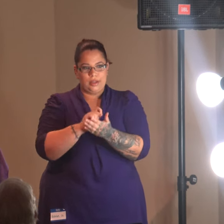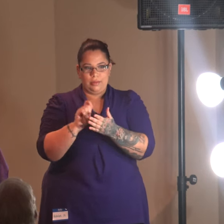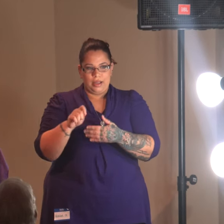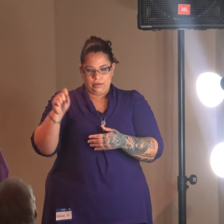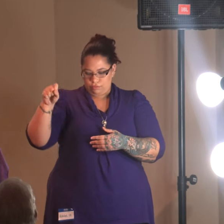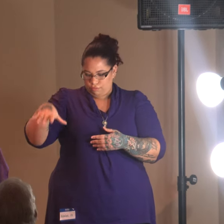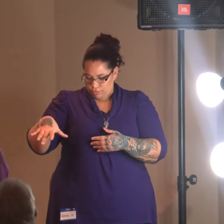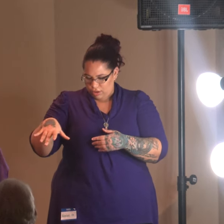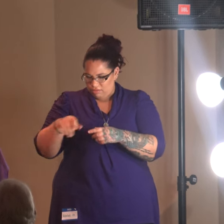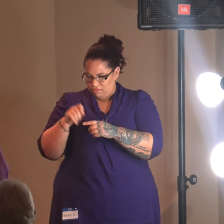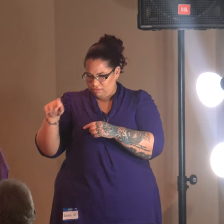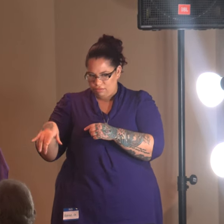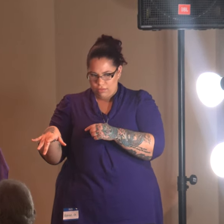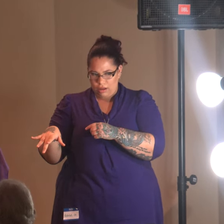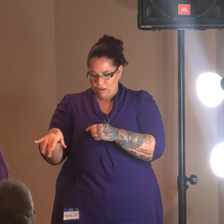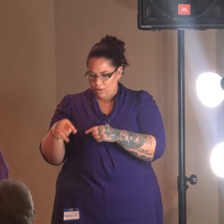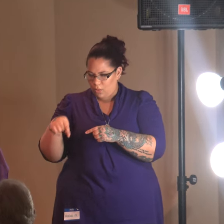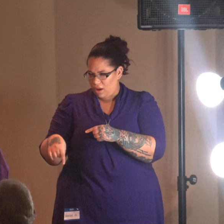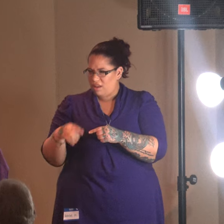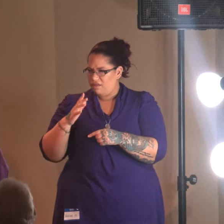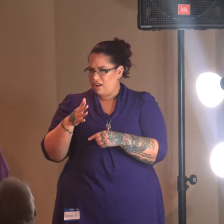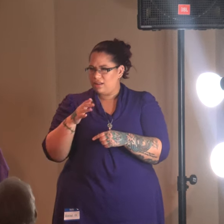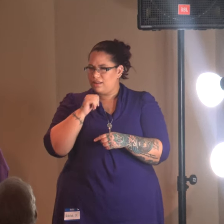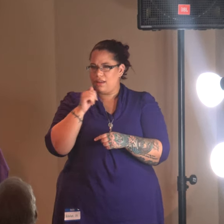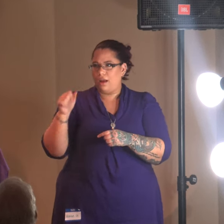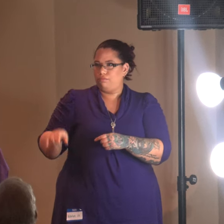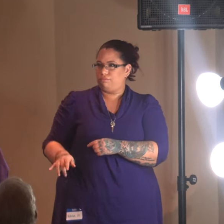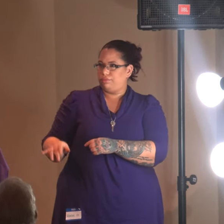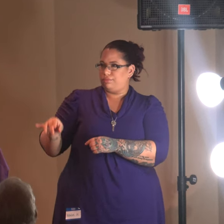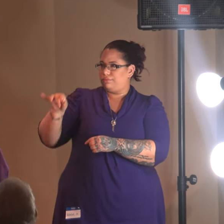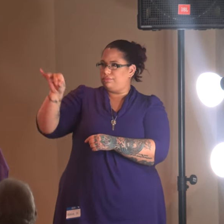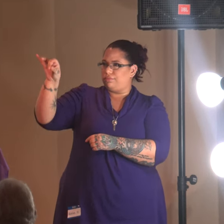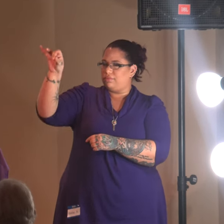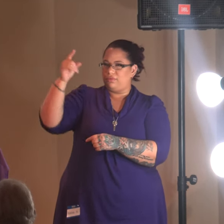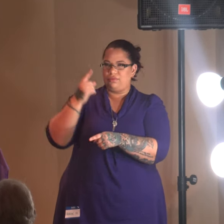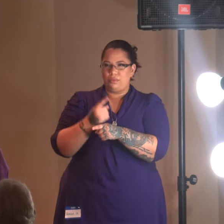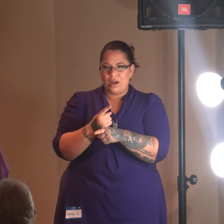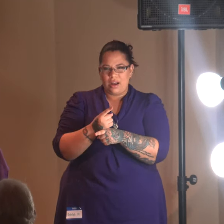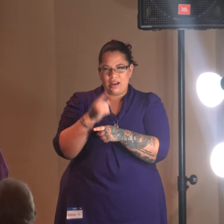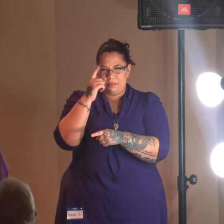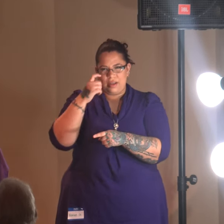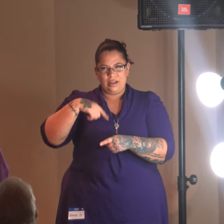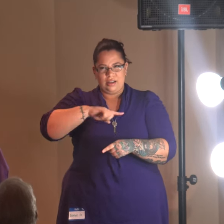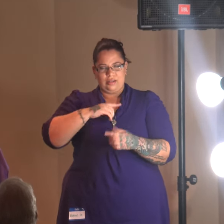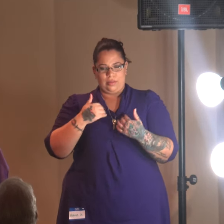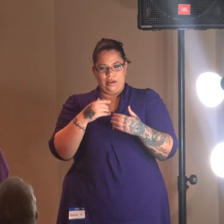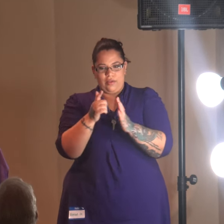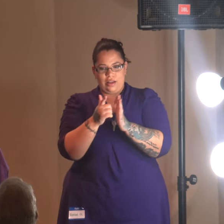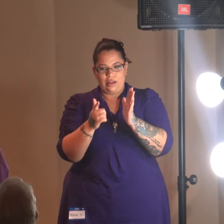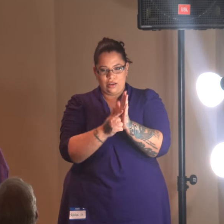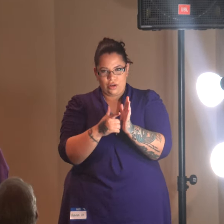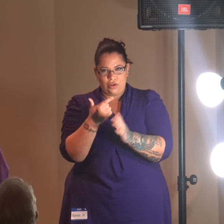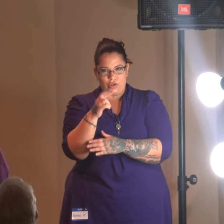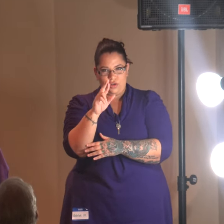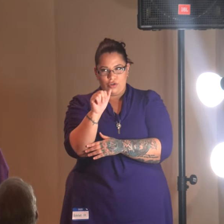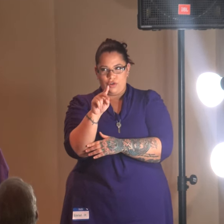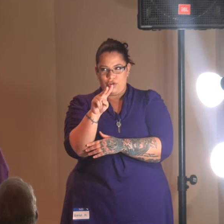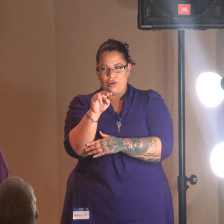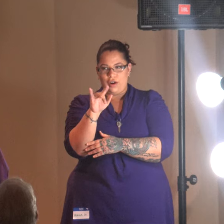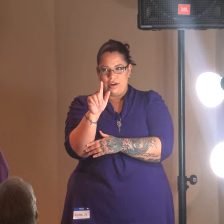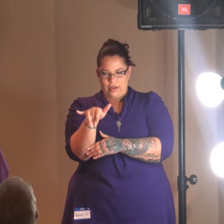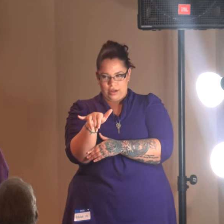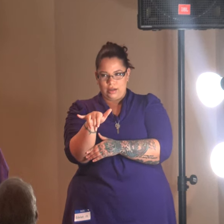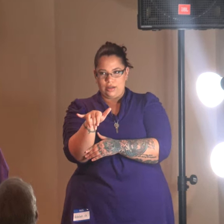gonna fall. It's just not gonna float because we have a law that says gravity says the earth will pull and hold